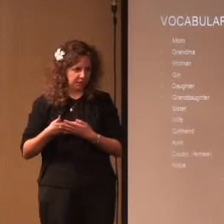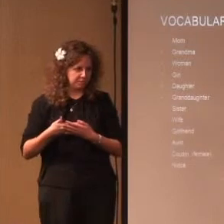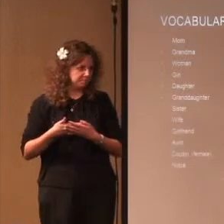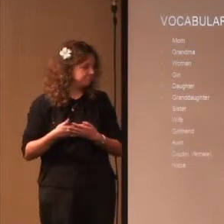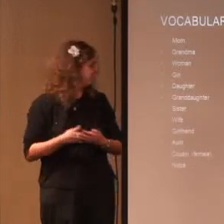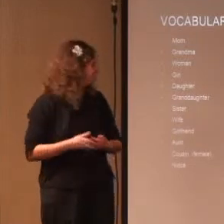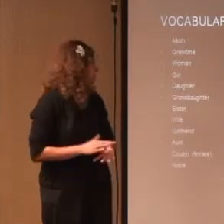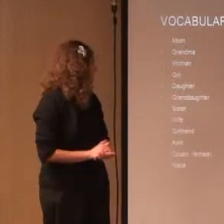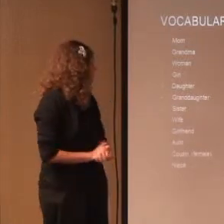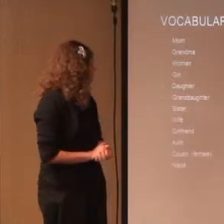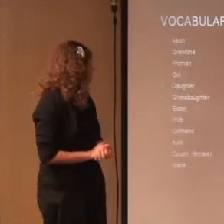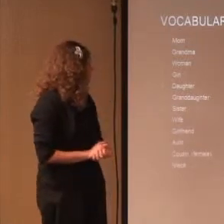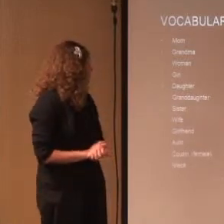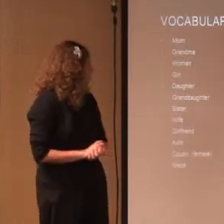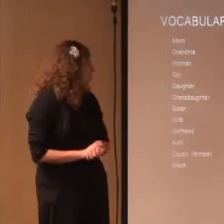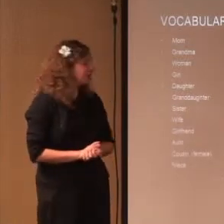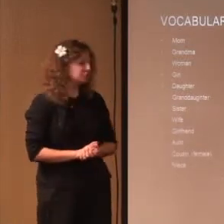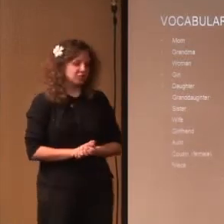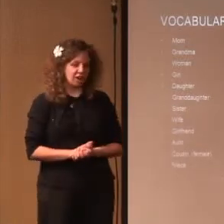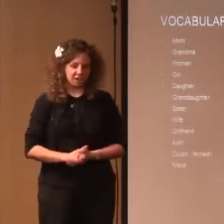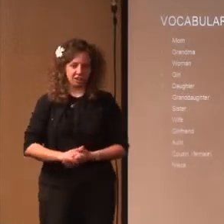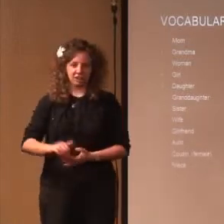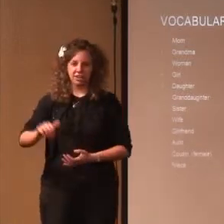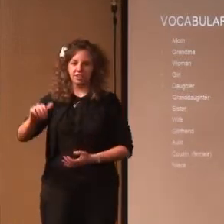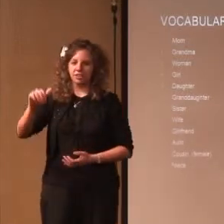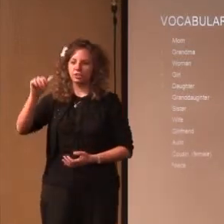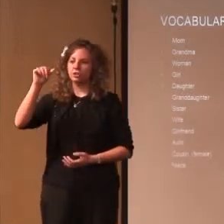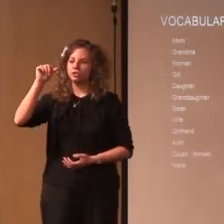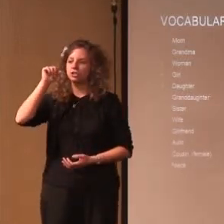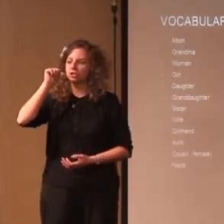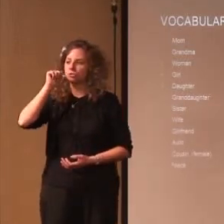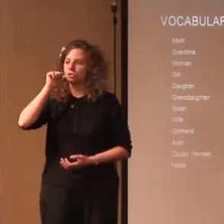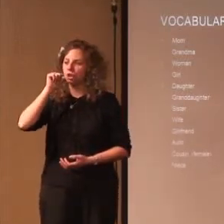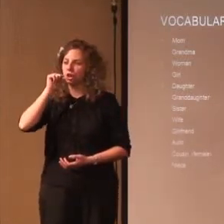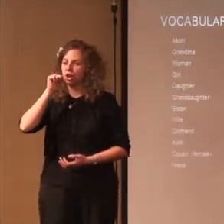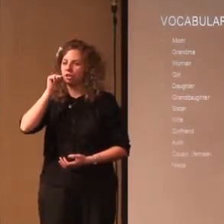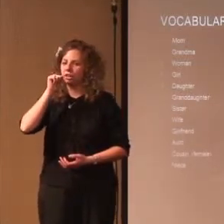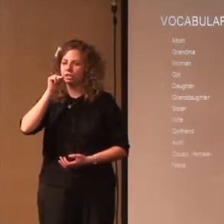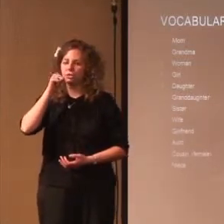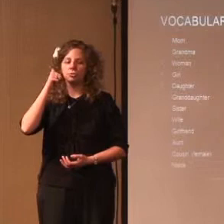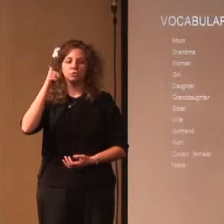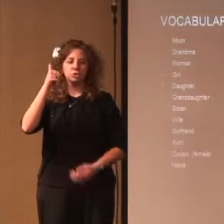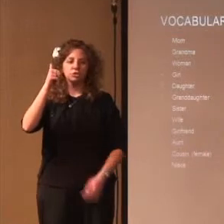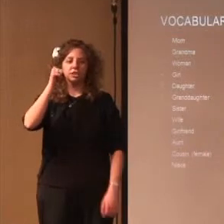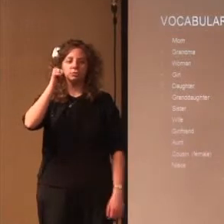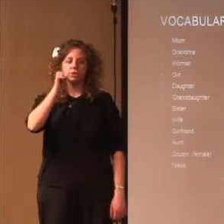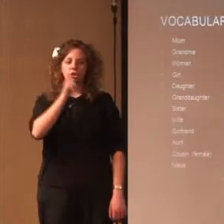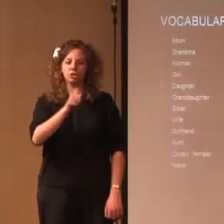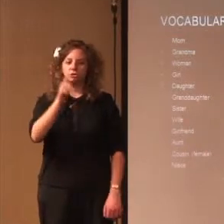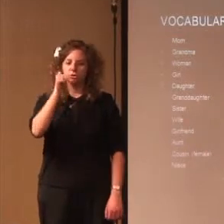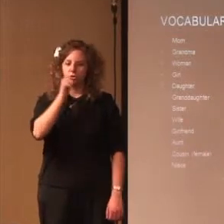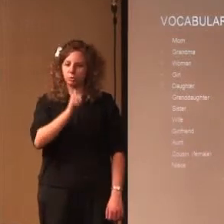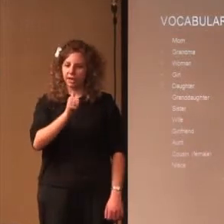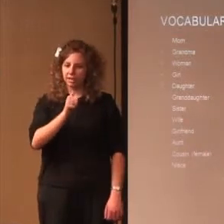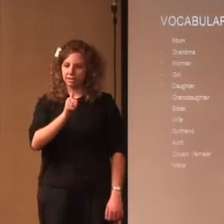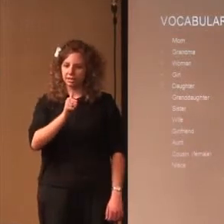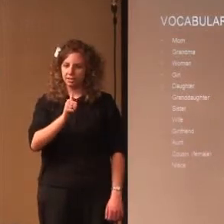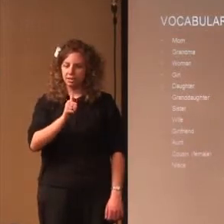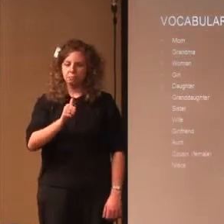okay? So for daughter, then you're going to do girl, and so usually with girl you do it twice,